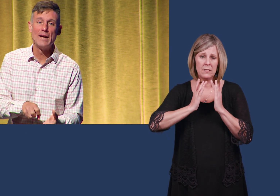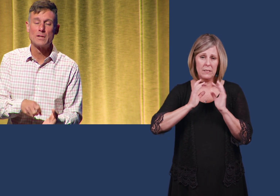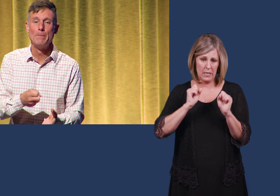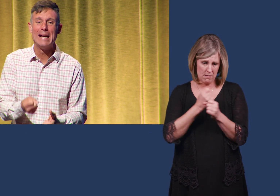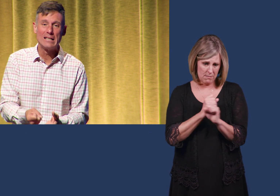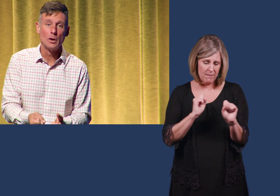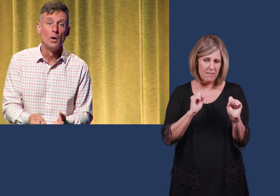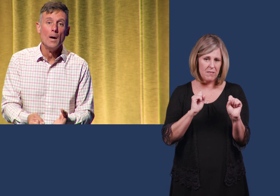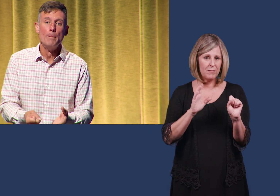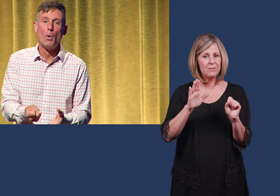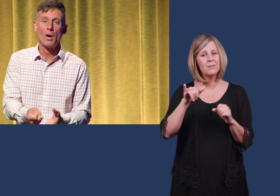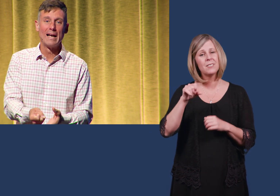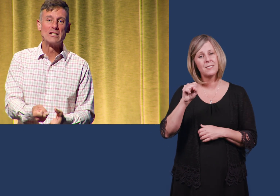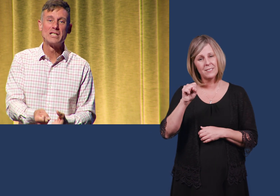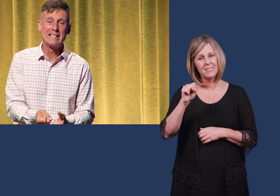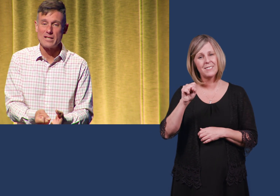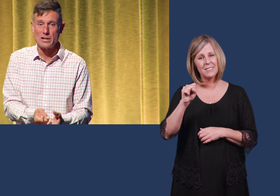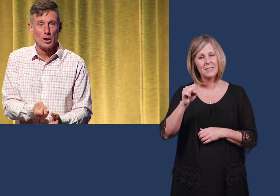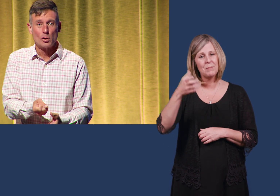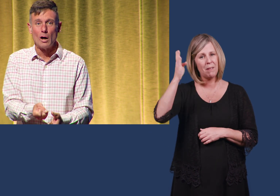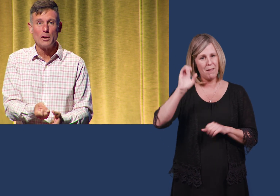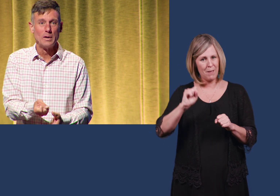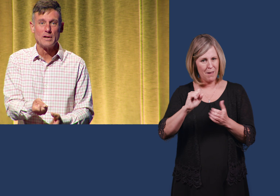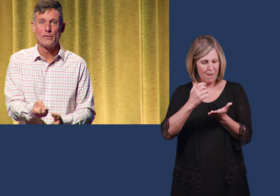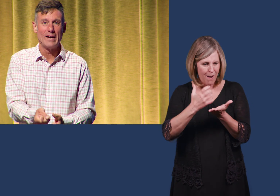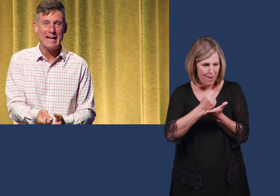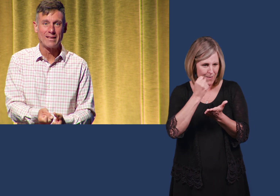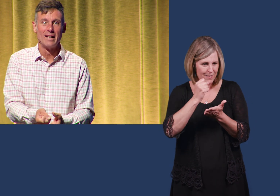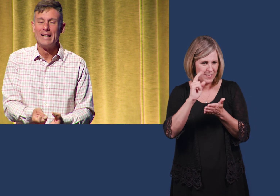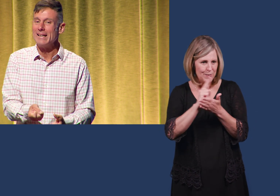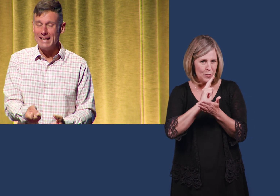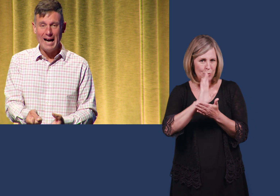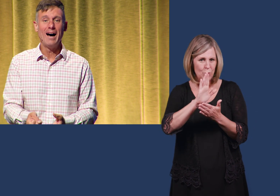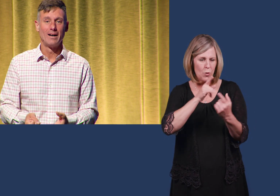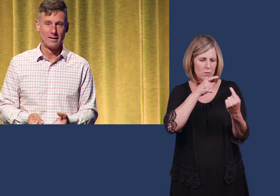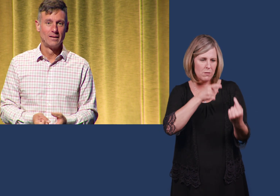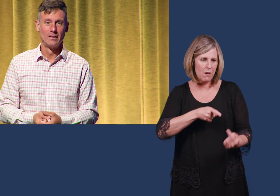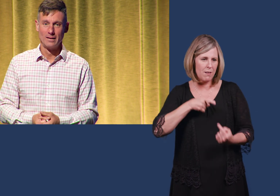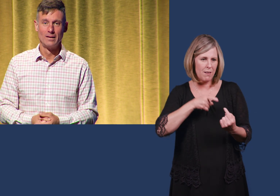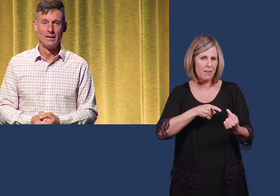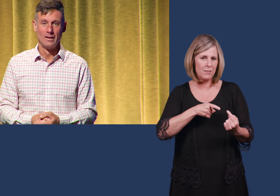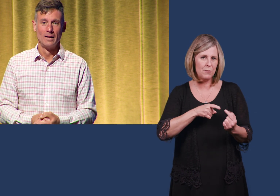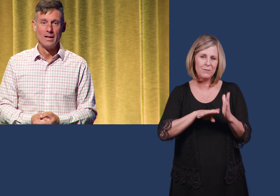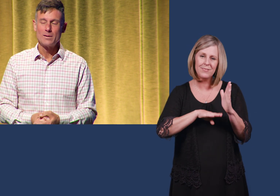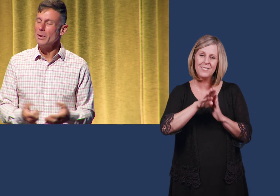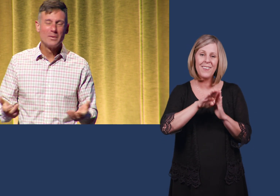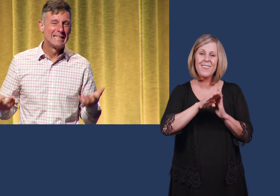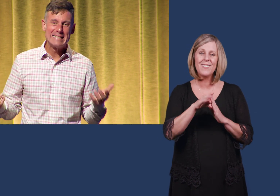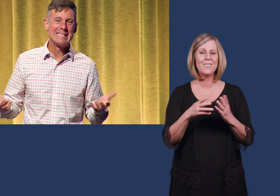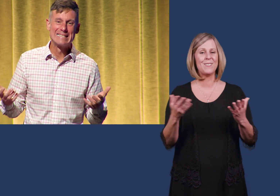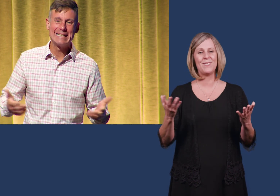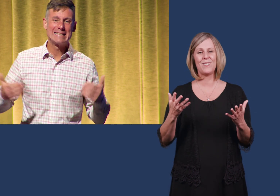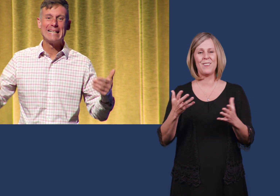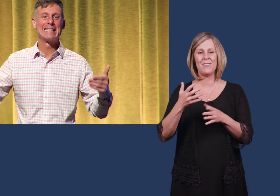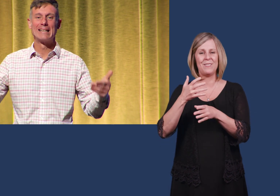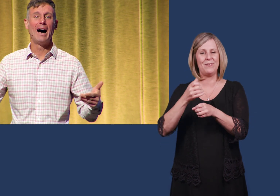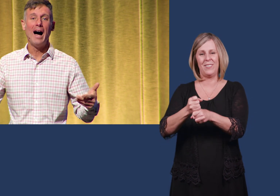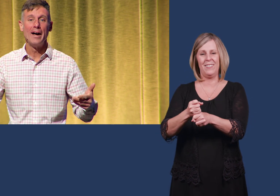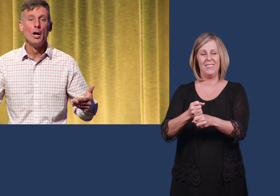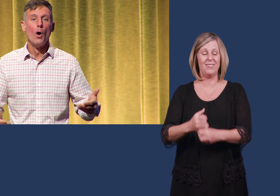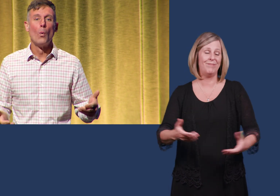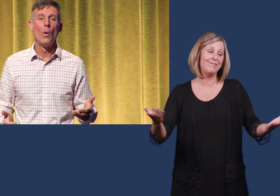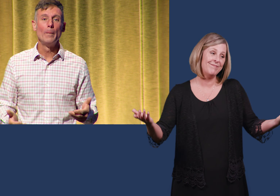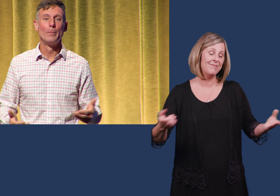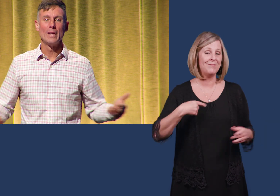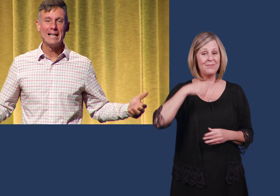in your life to make you more like Jesus and to grow you in your faith? Yeah. See, we don't get to dictate to